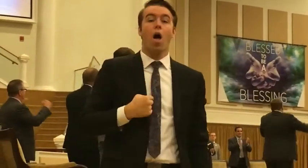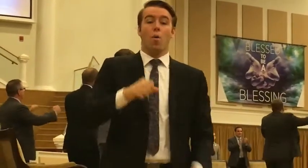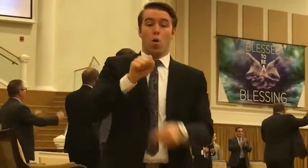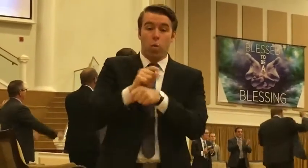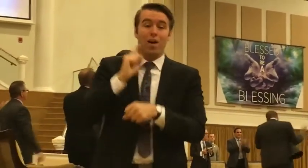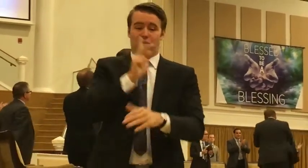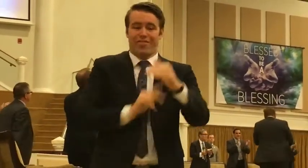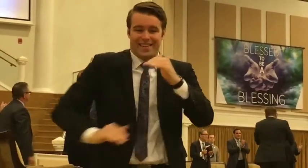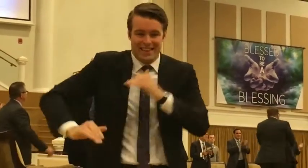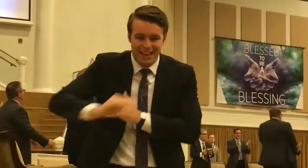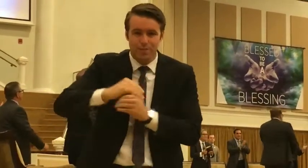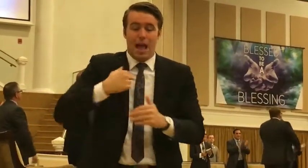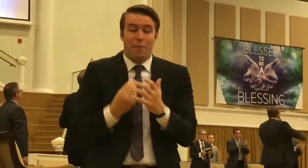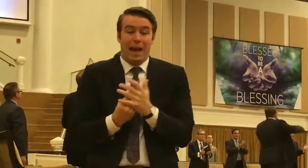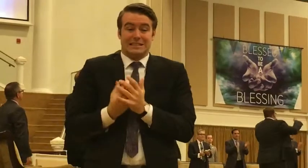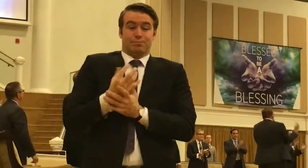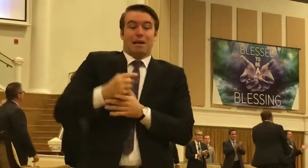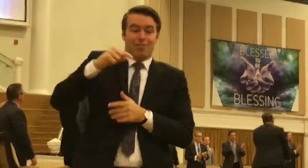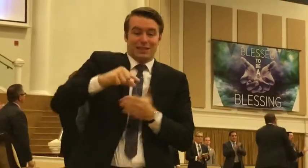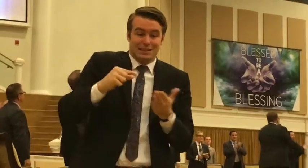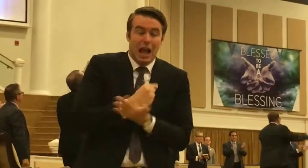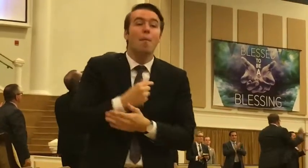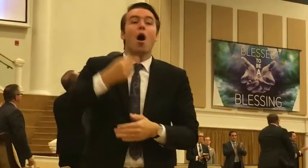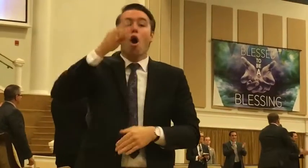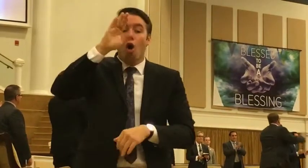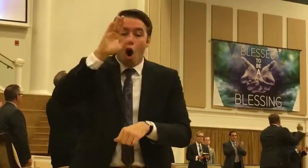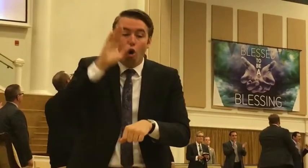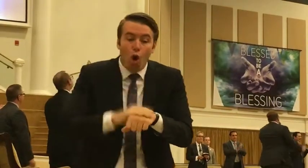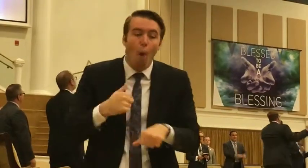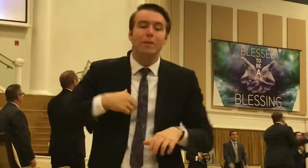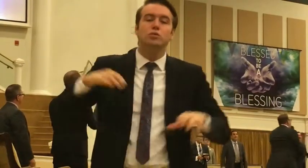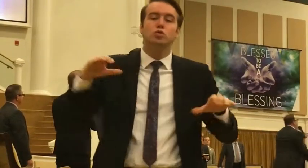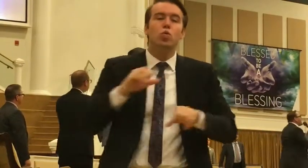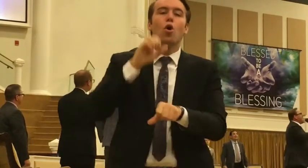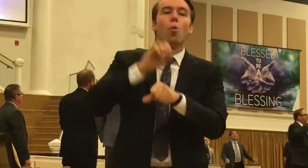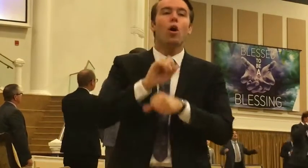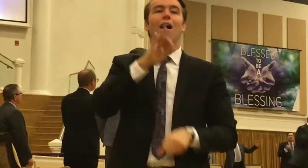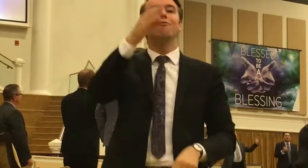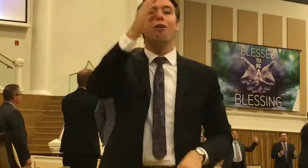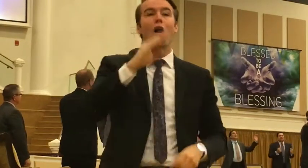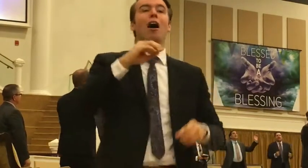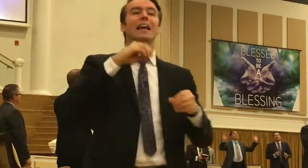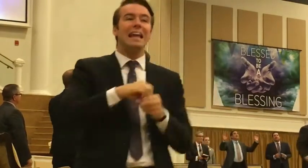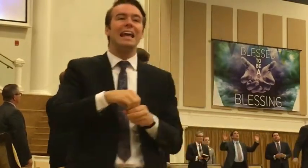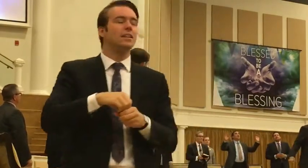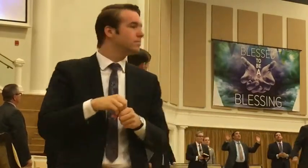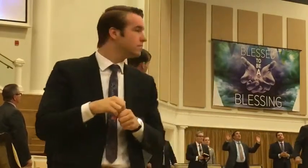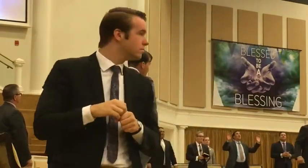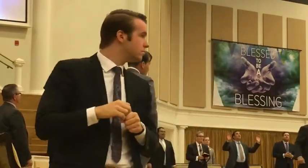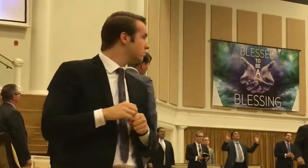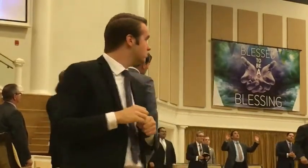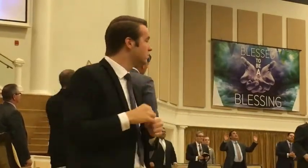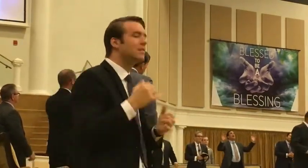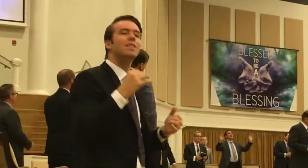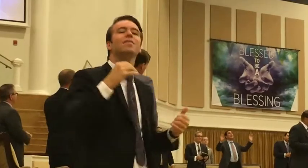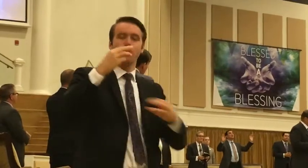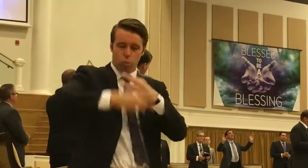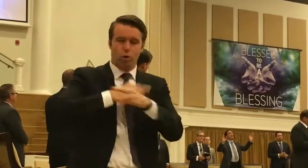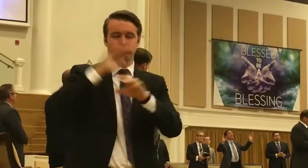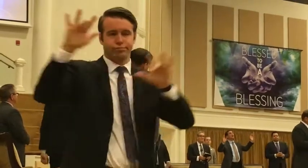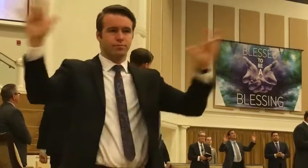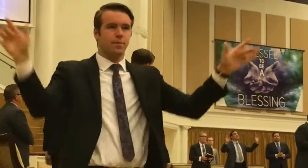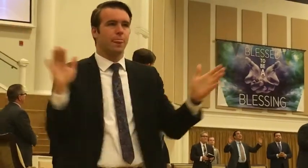kingdom, I'm expanding this thing, I was called to do the work of God in the marketplace.